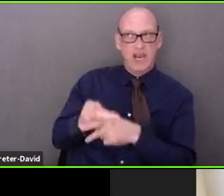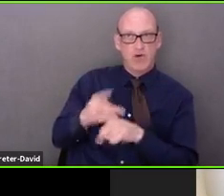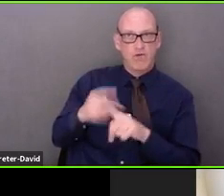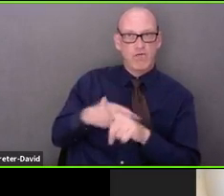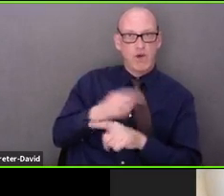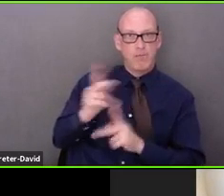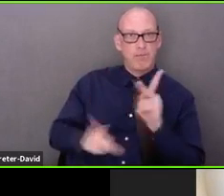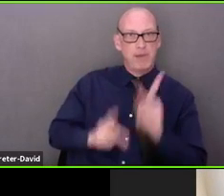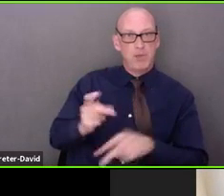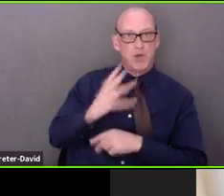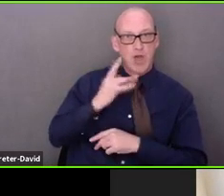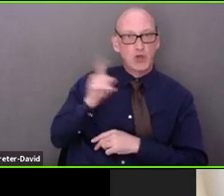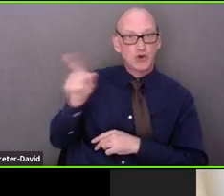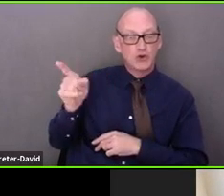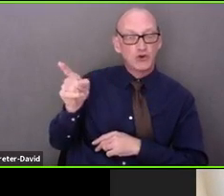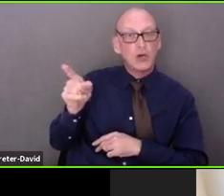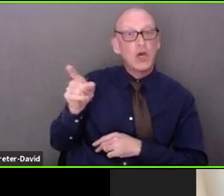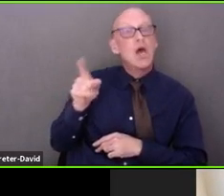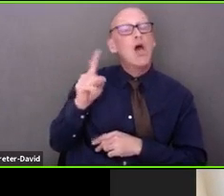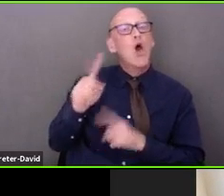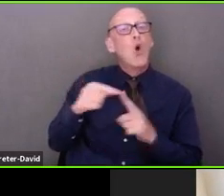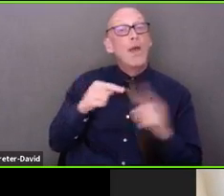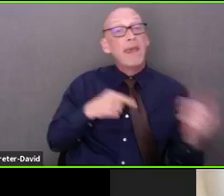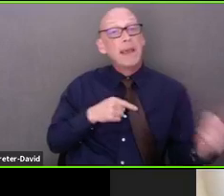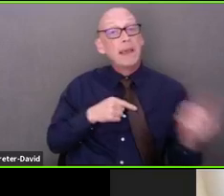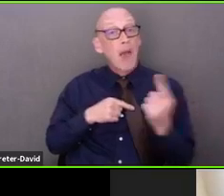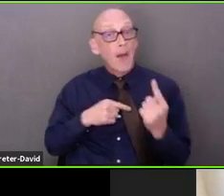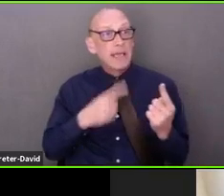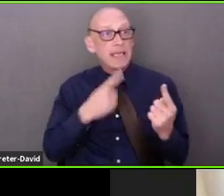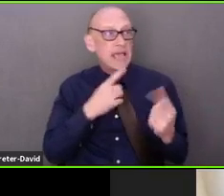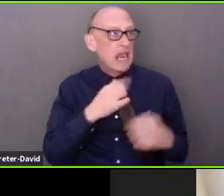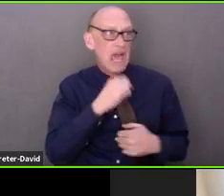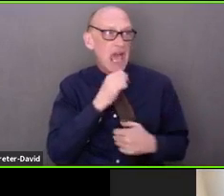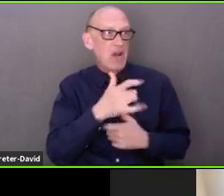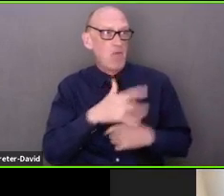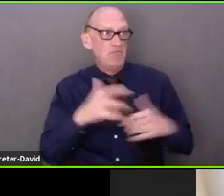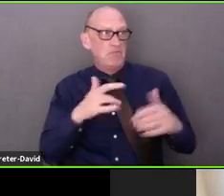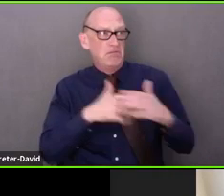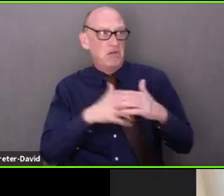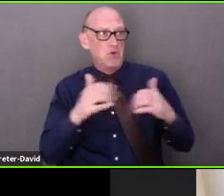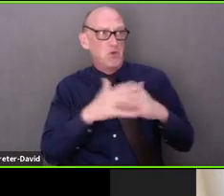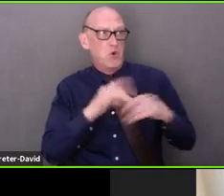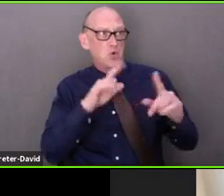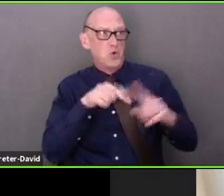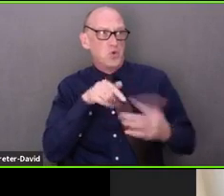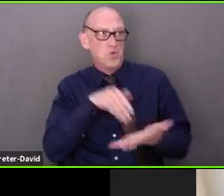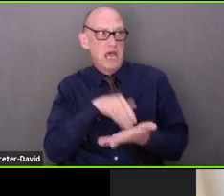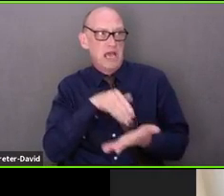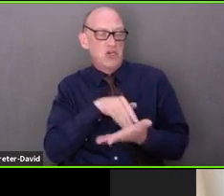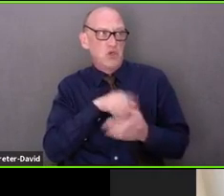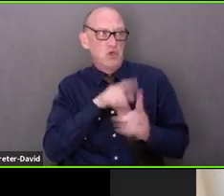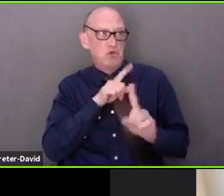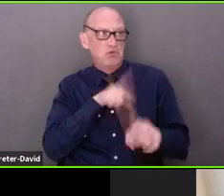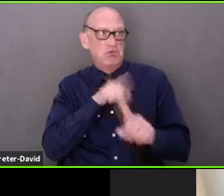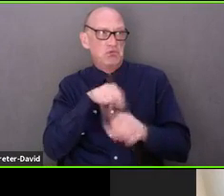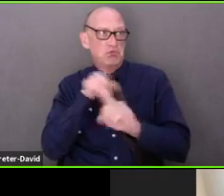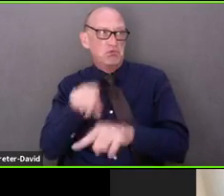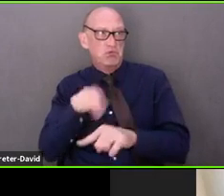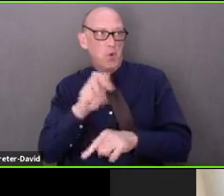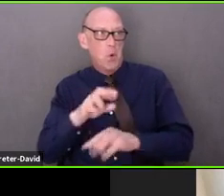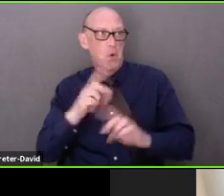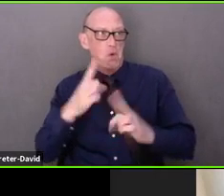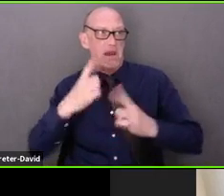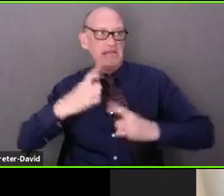a lot of times women will come to us and they will say, I don't feel comfortable going to a doctor on a regular basis and getting an